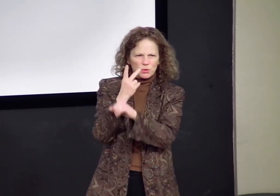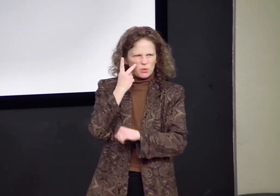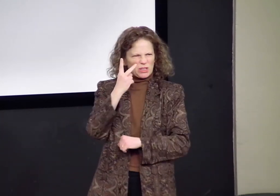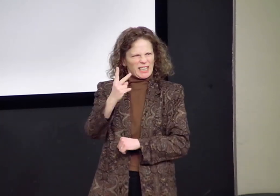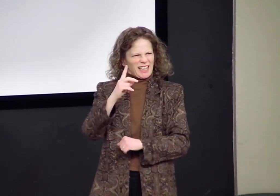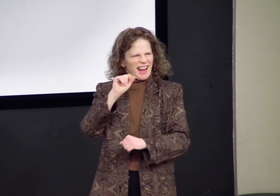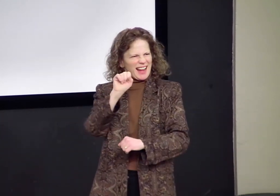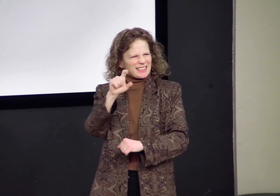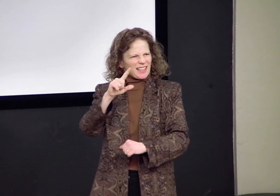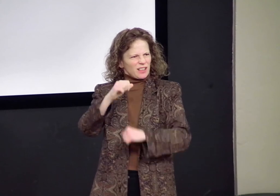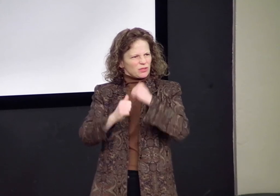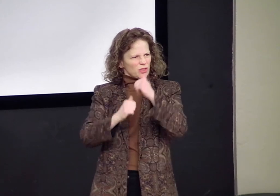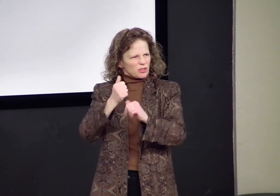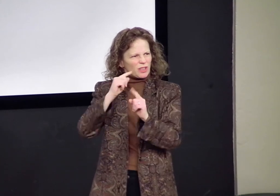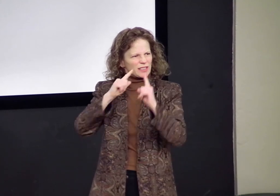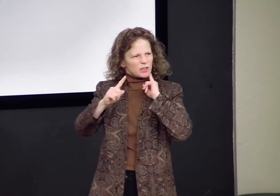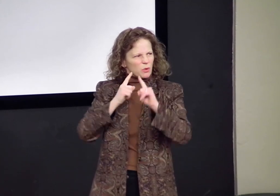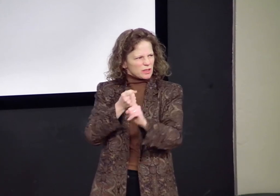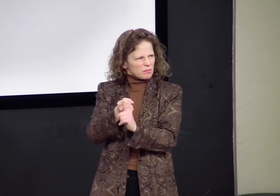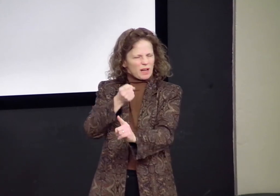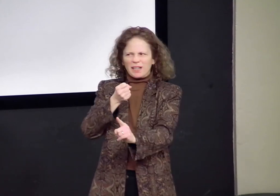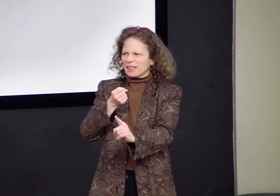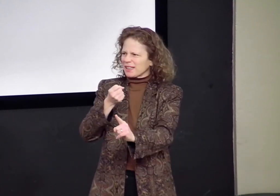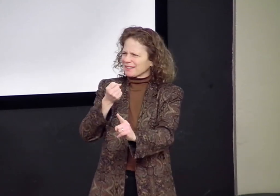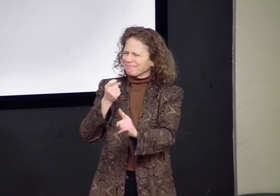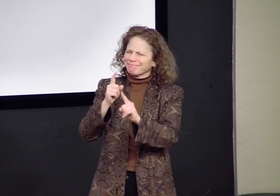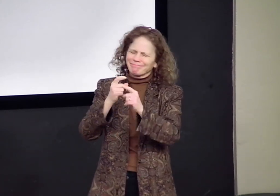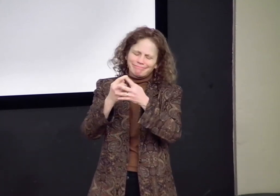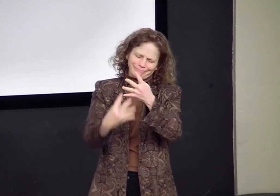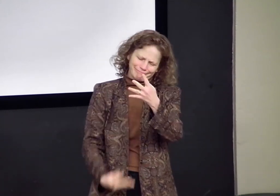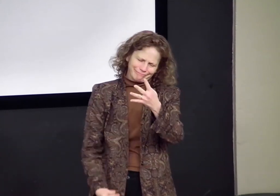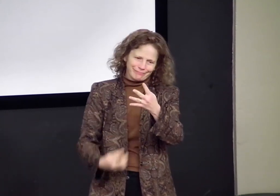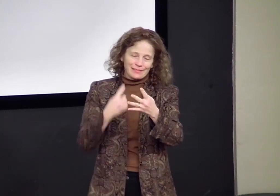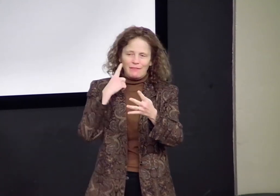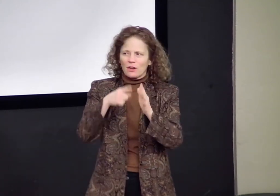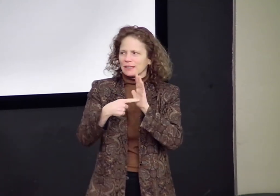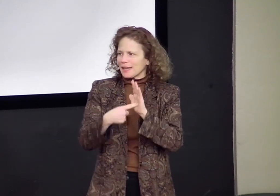ASL interactions with deaf participants and seeing the